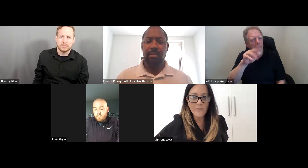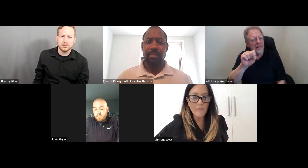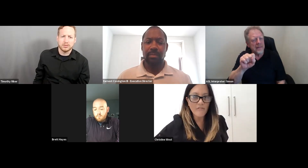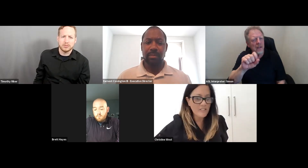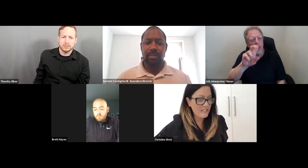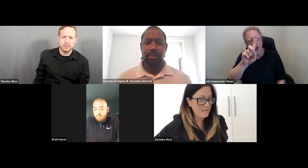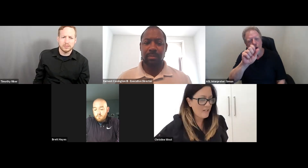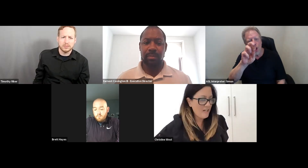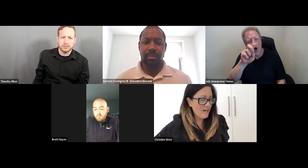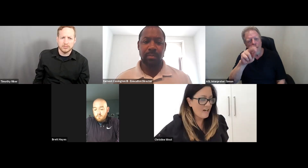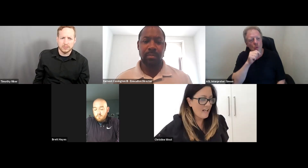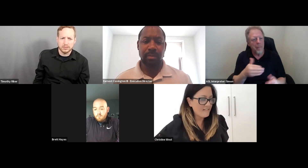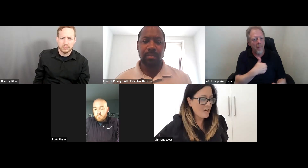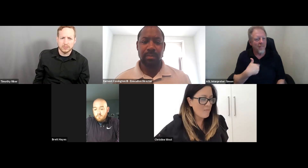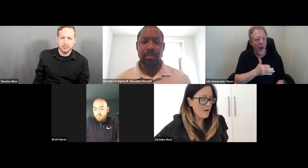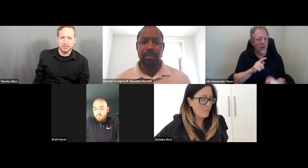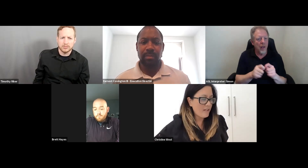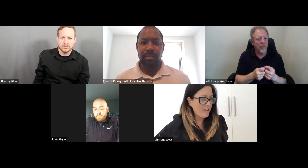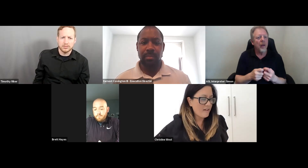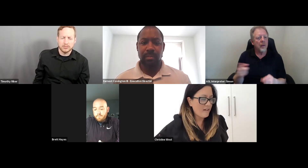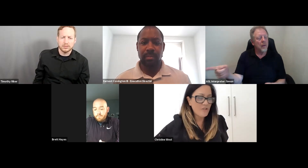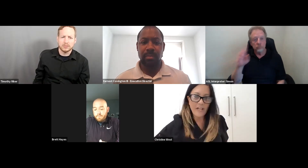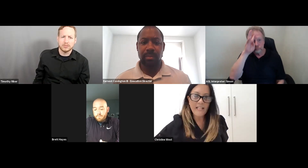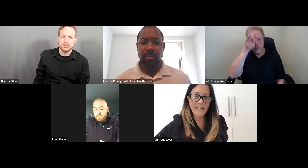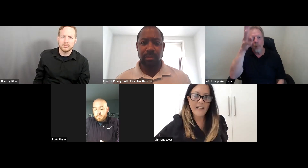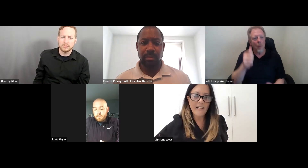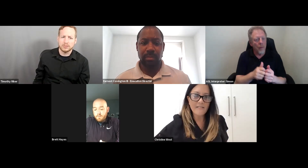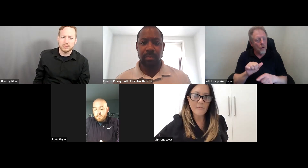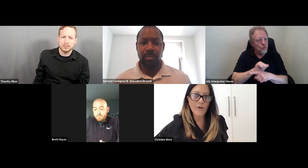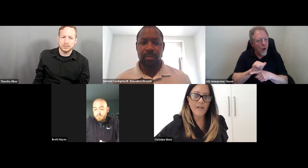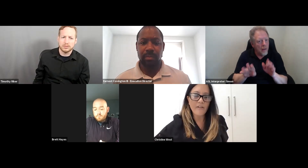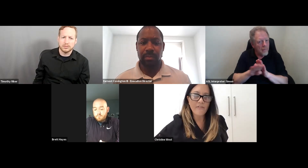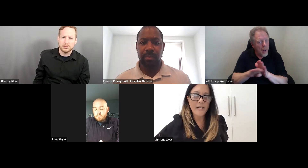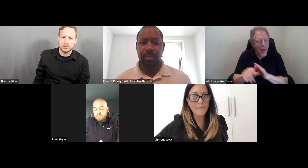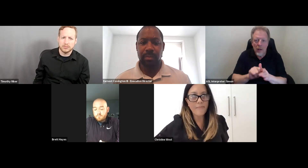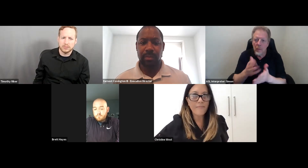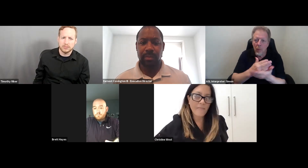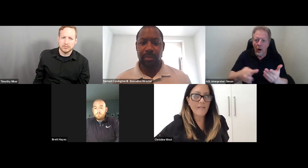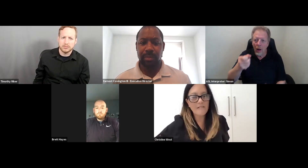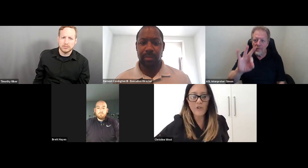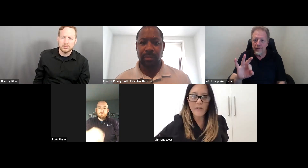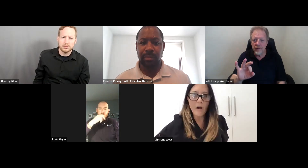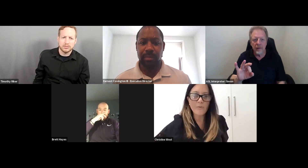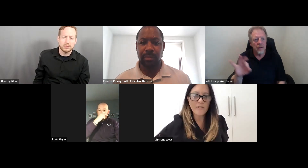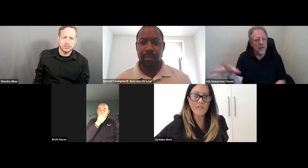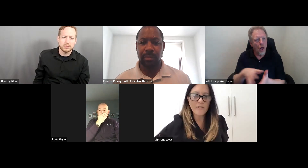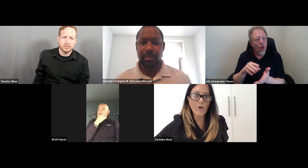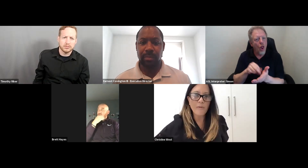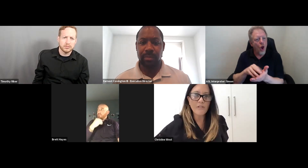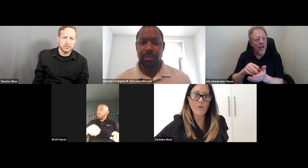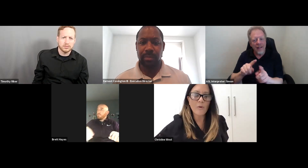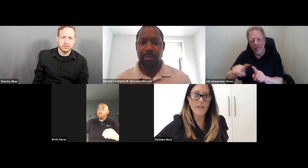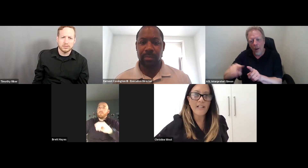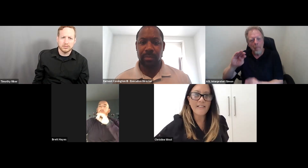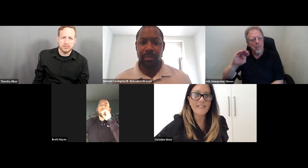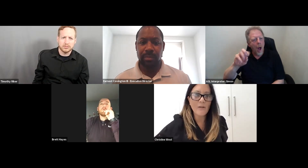also a member of our team, has come up with a training as a part of these learning modules that we're